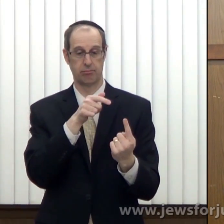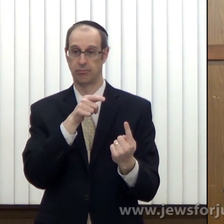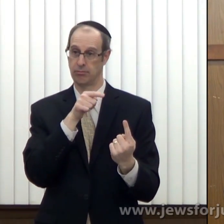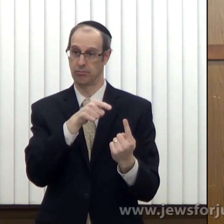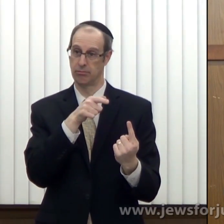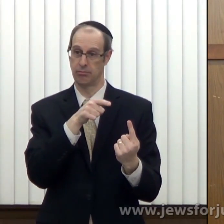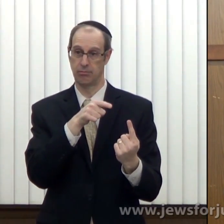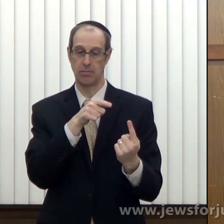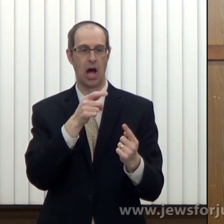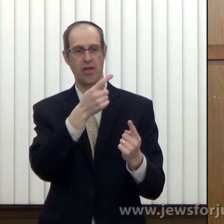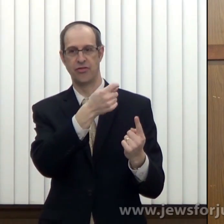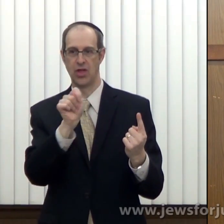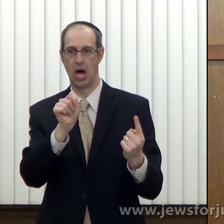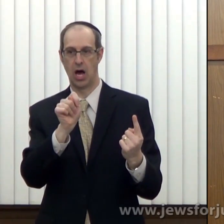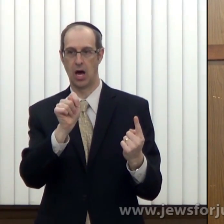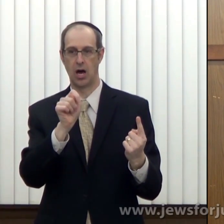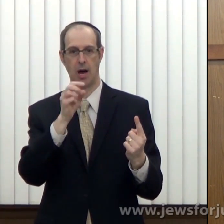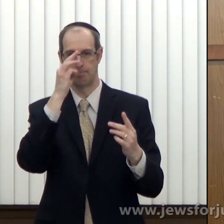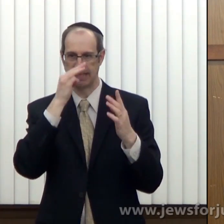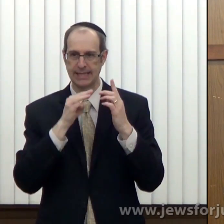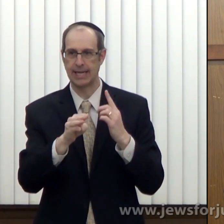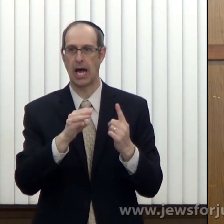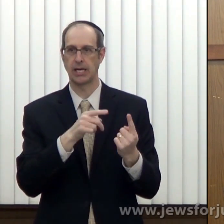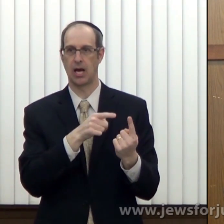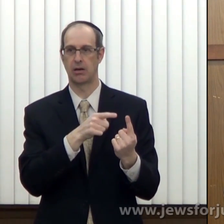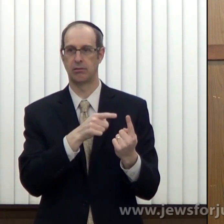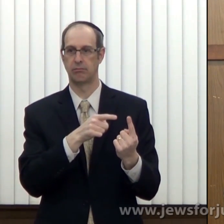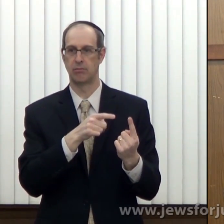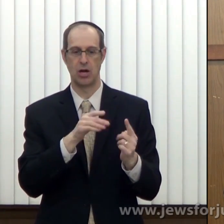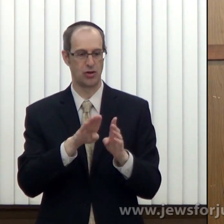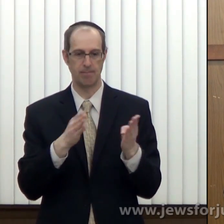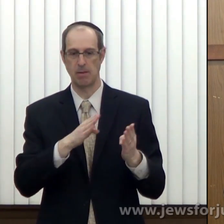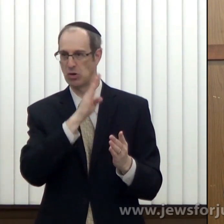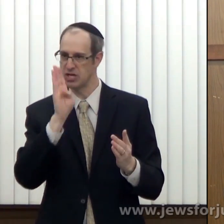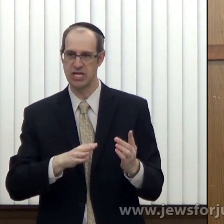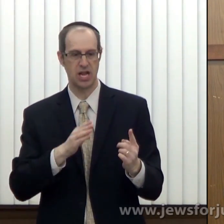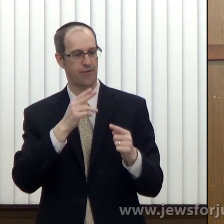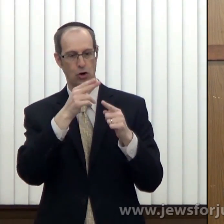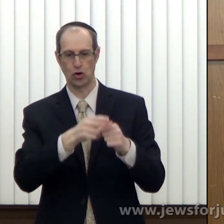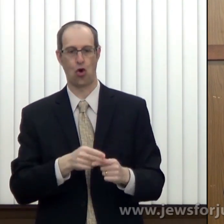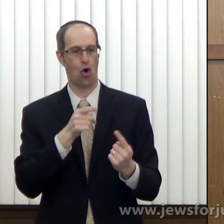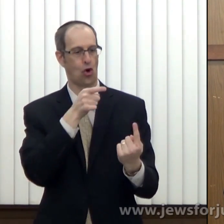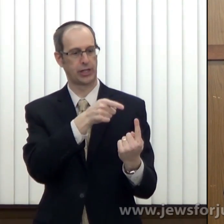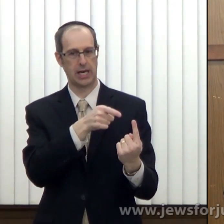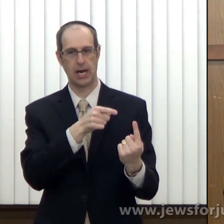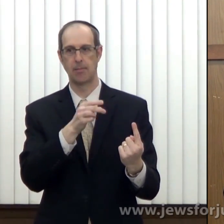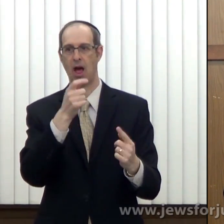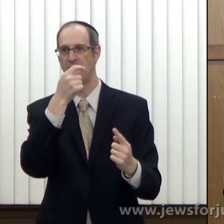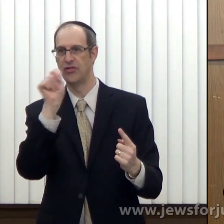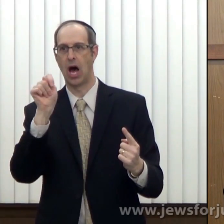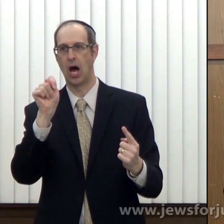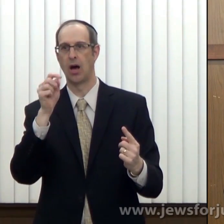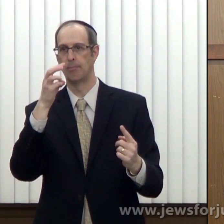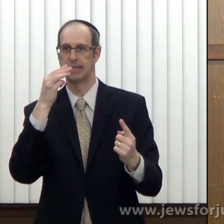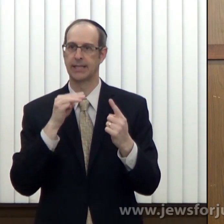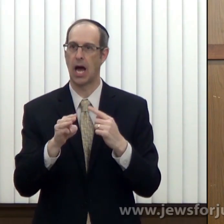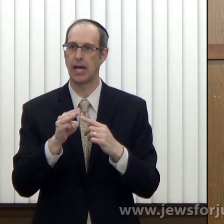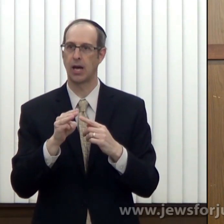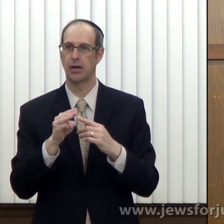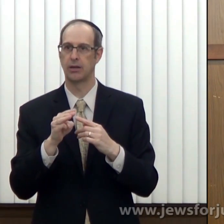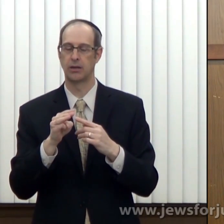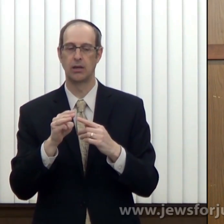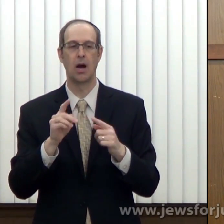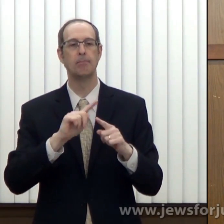the Messiah. The Bible never calls that person the Messiah. However, we know